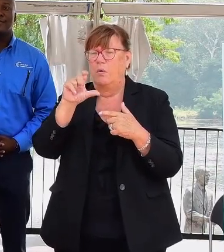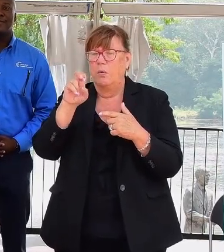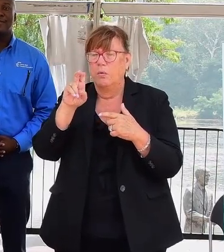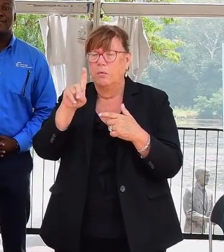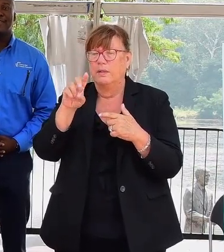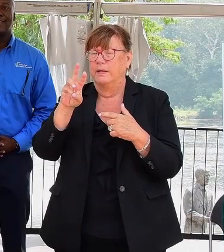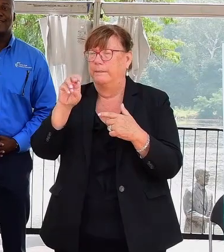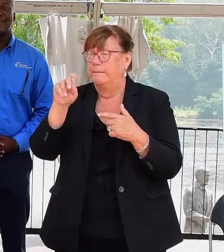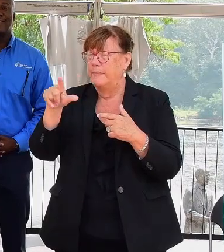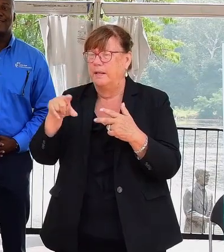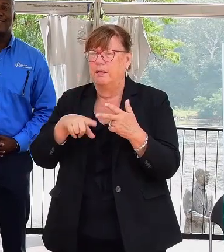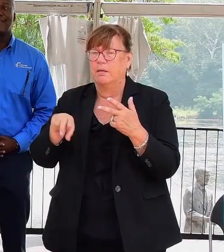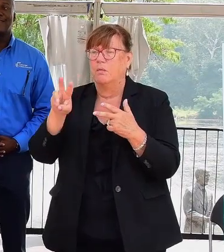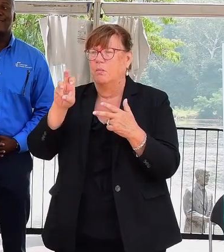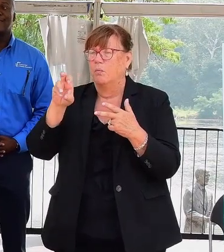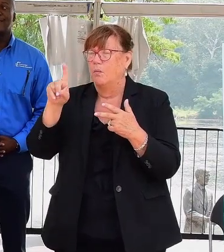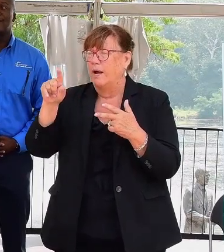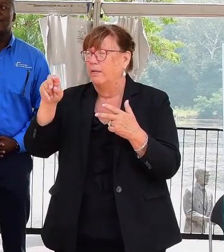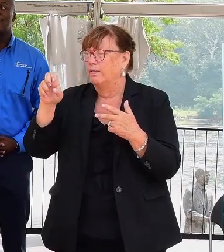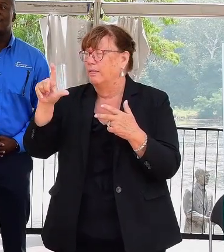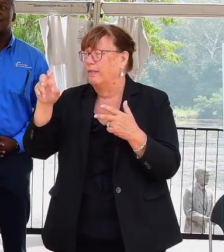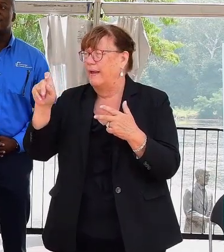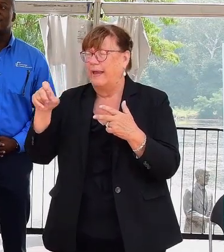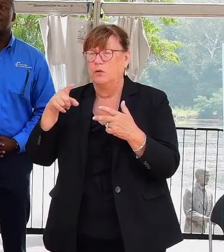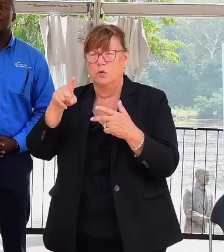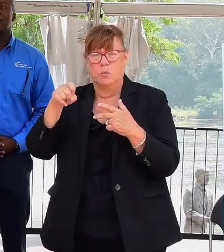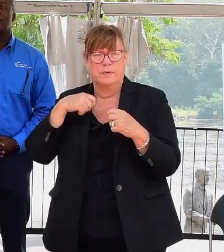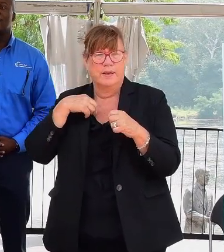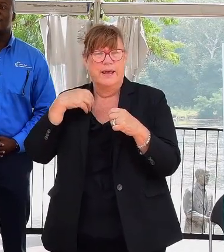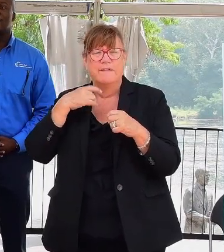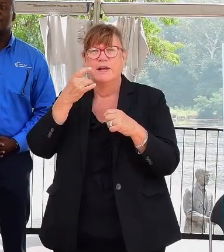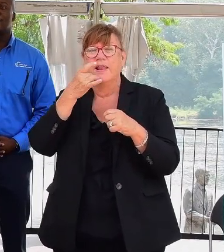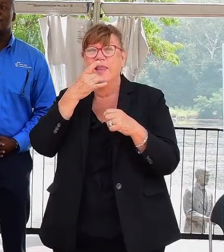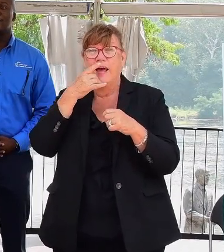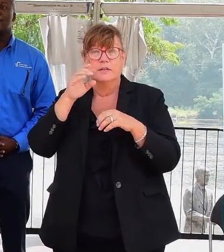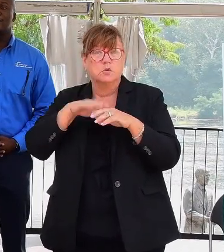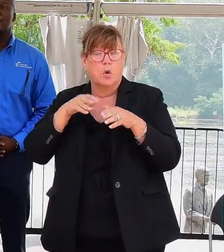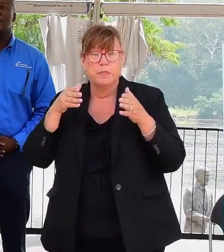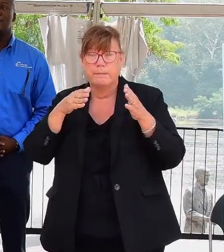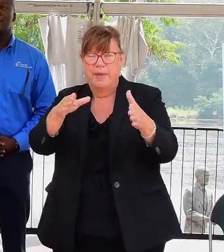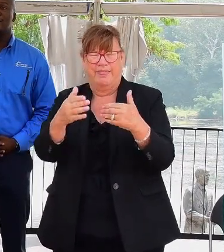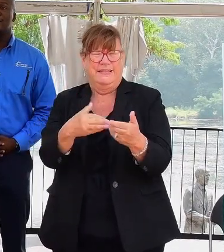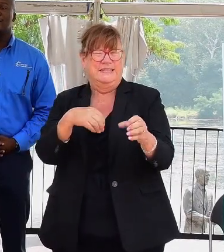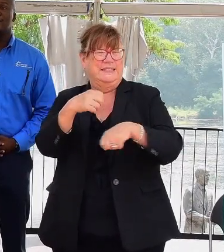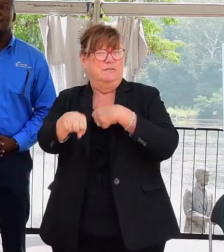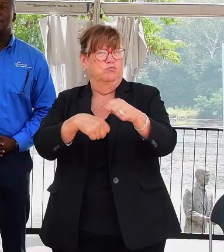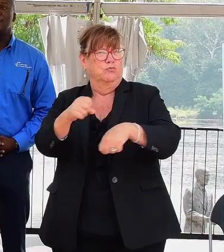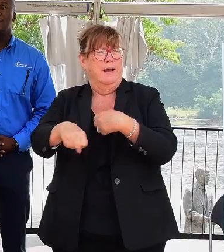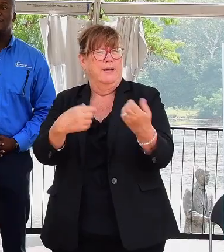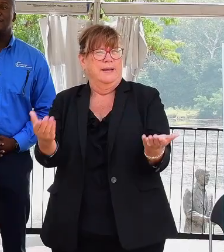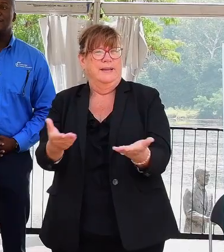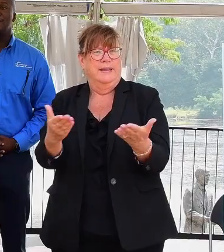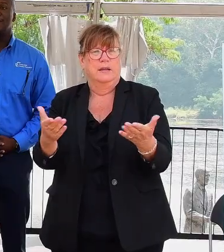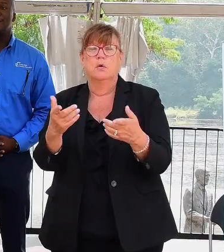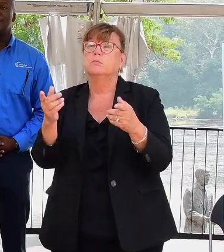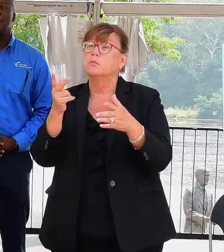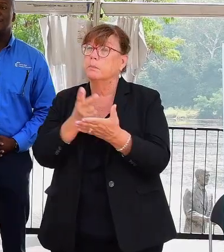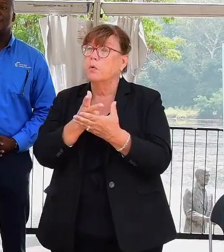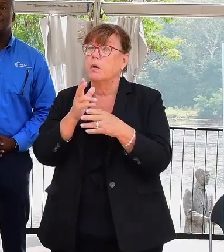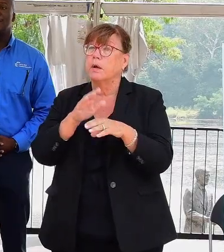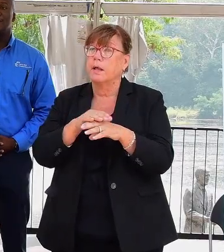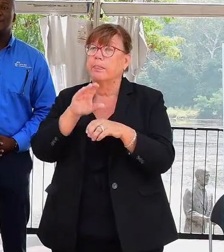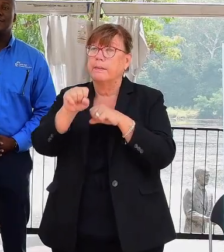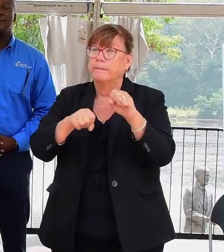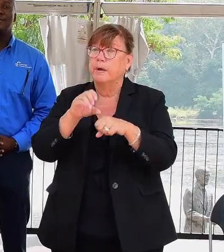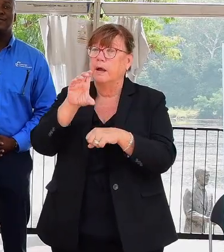2 miles away on lit paths all the way here. So give it an easy ride if you're able and come park at our bike corral where we'll